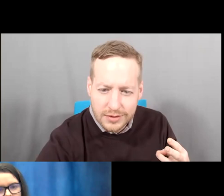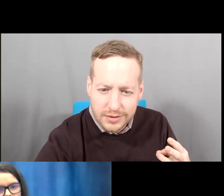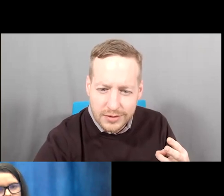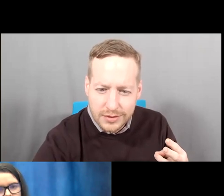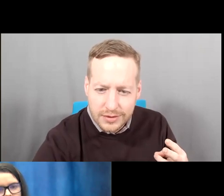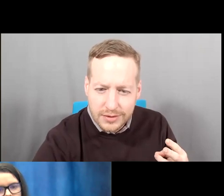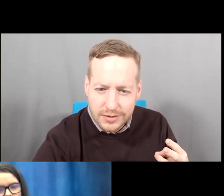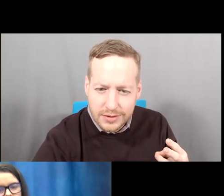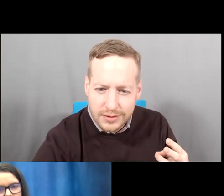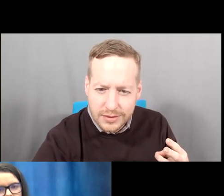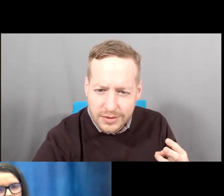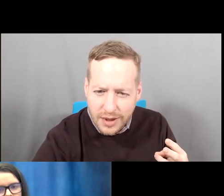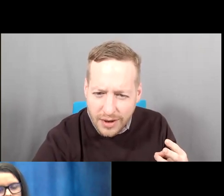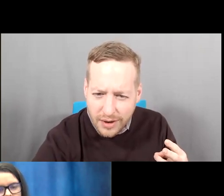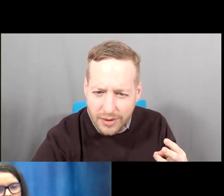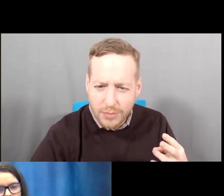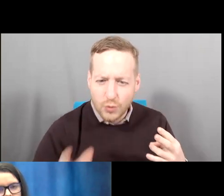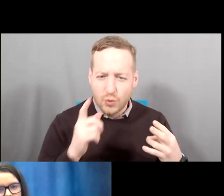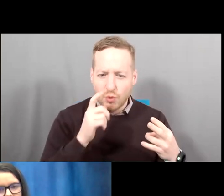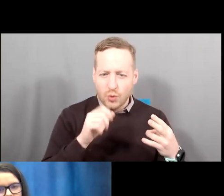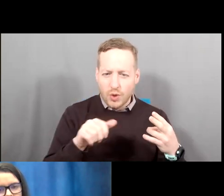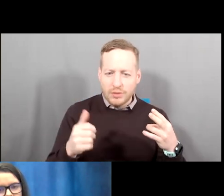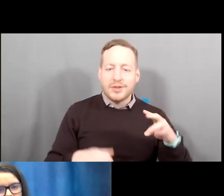I'm trying to see if there's others. There's 7.